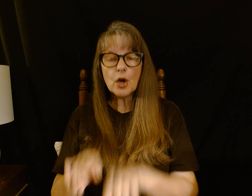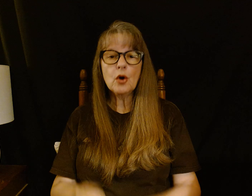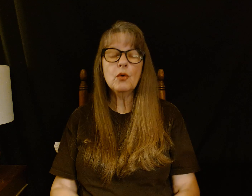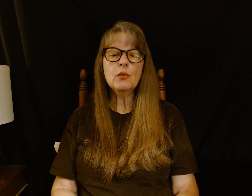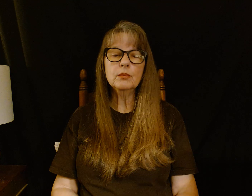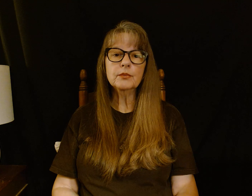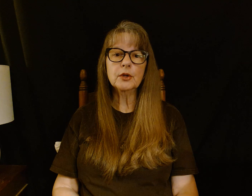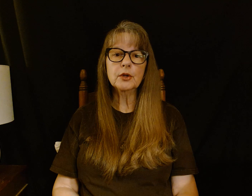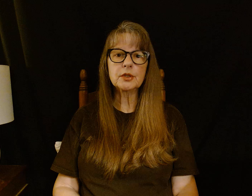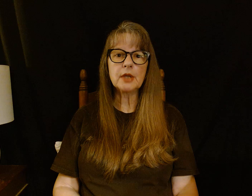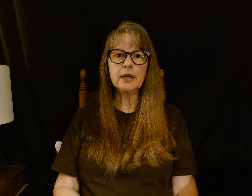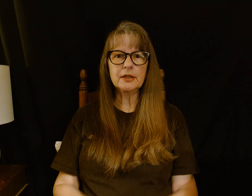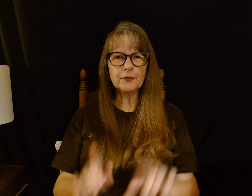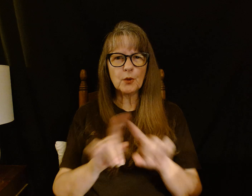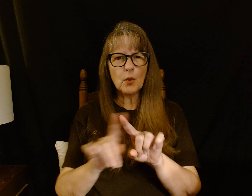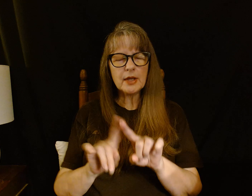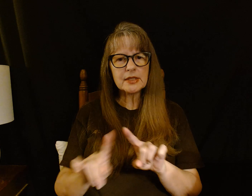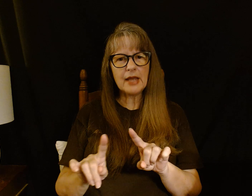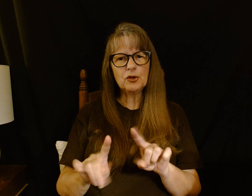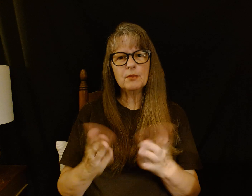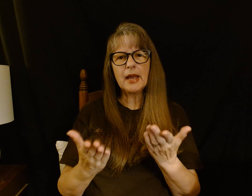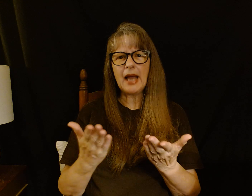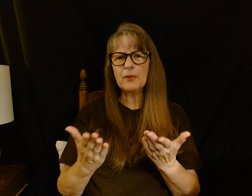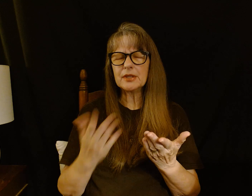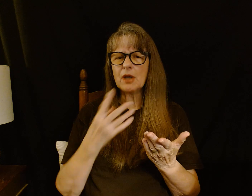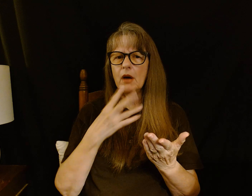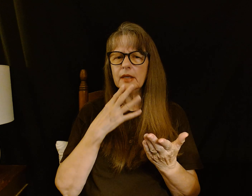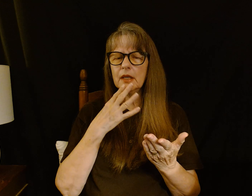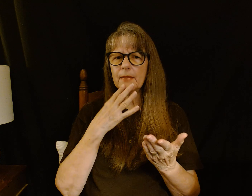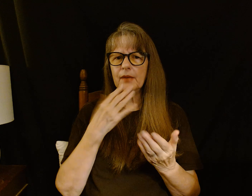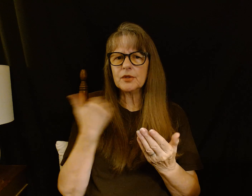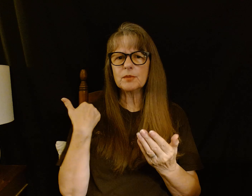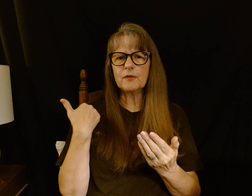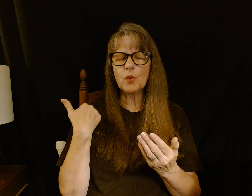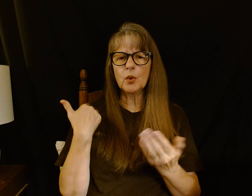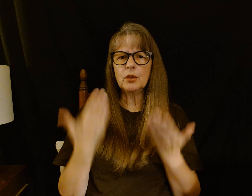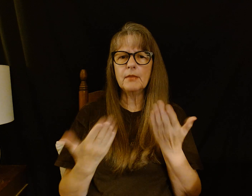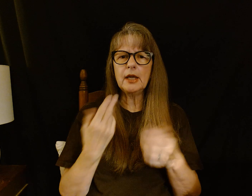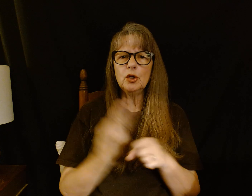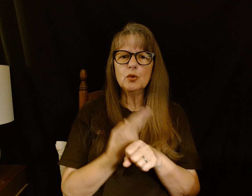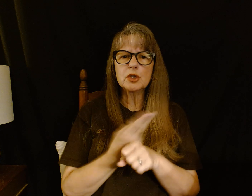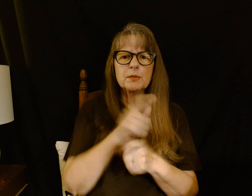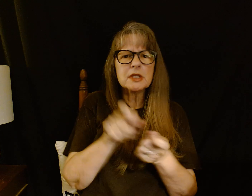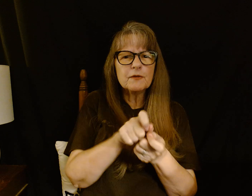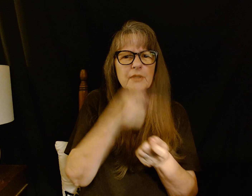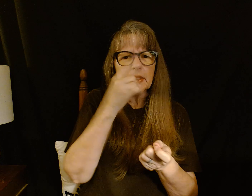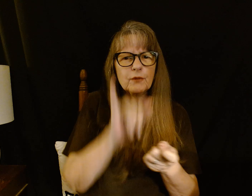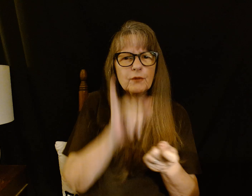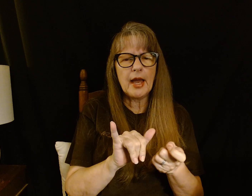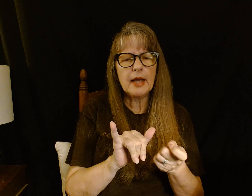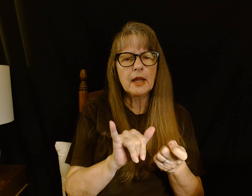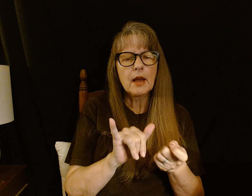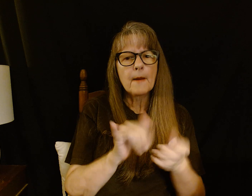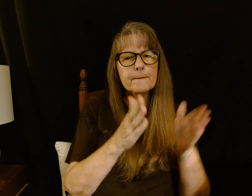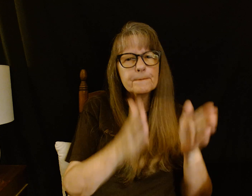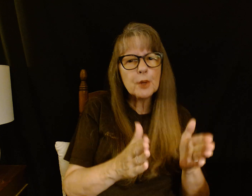Also there's different ones, and I was talking about this before, you may use specifically for that